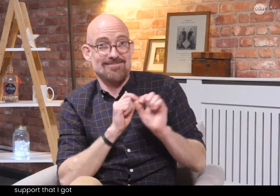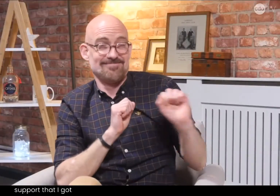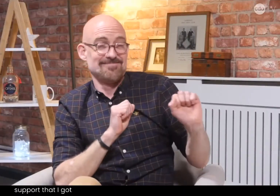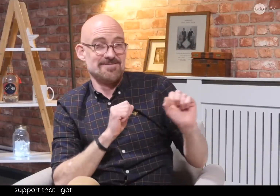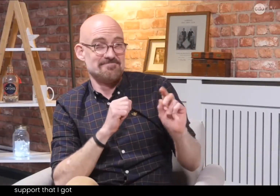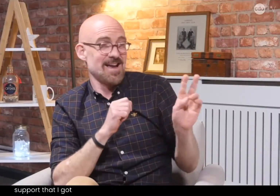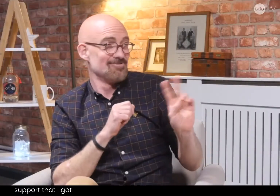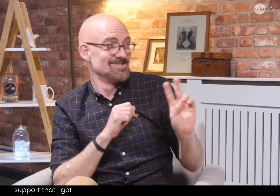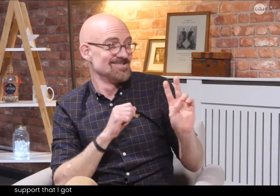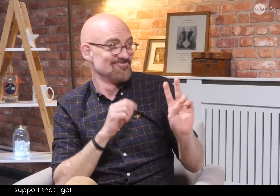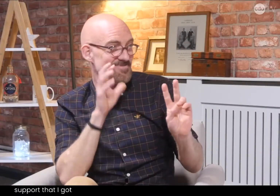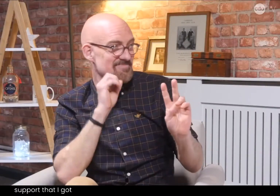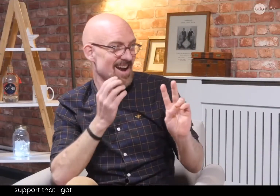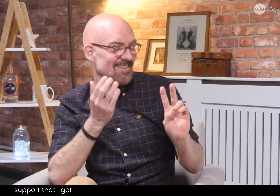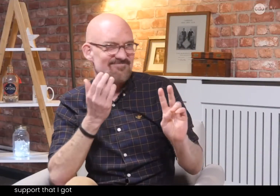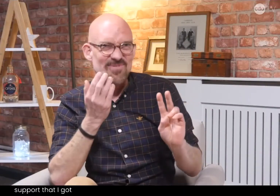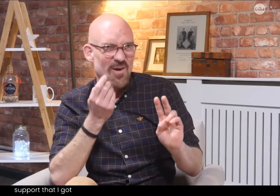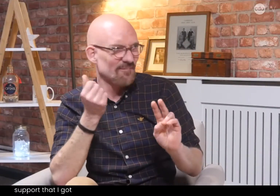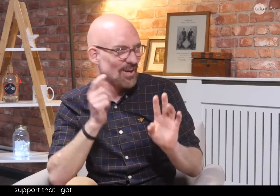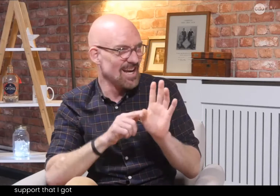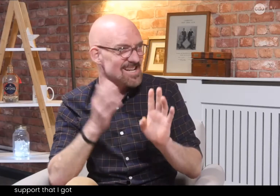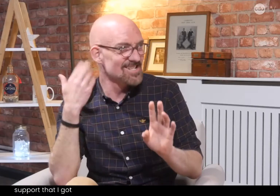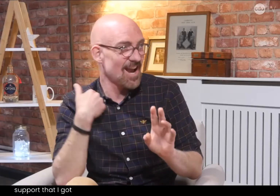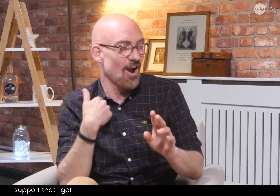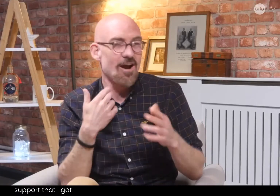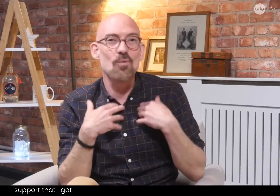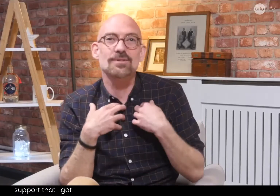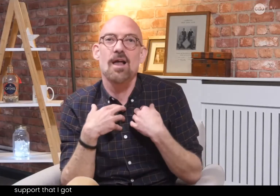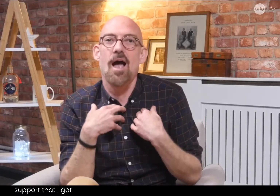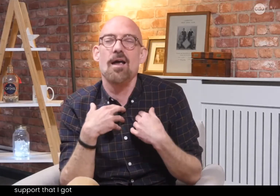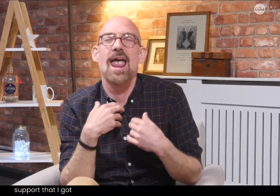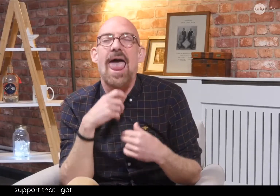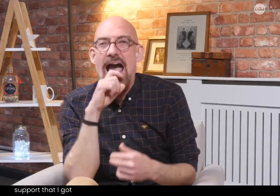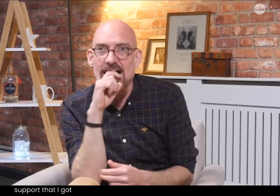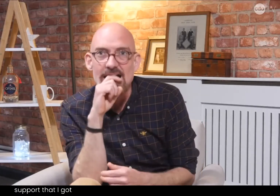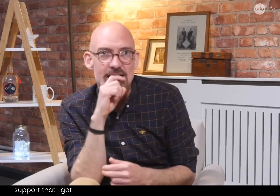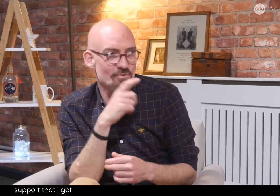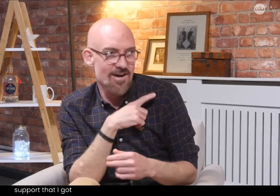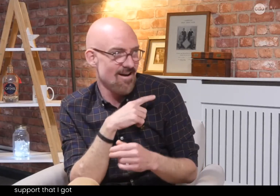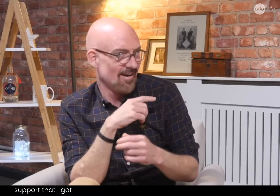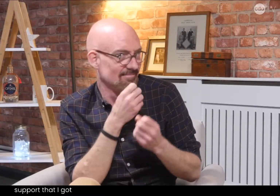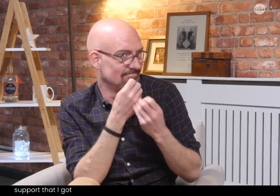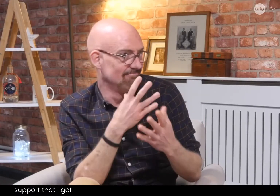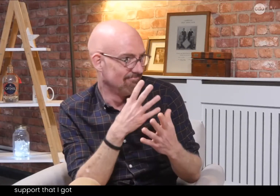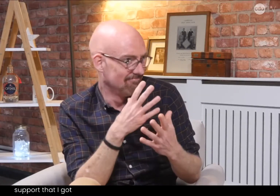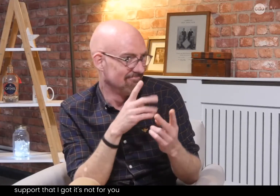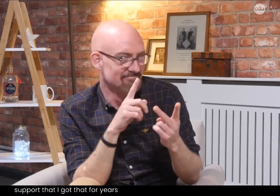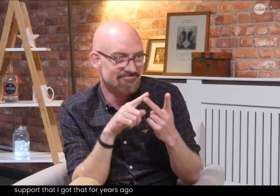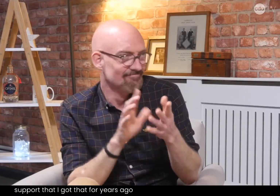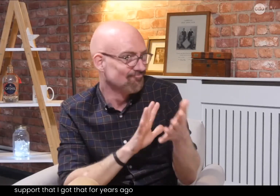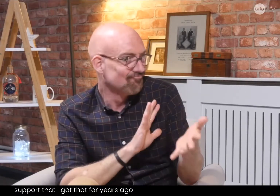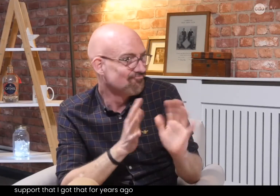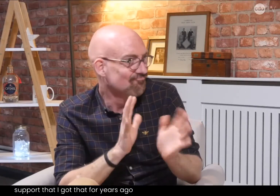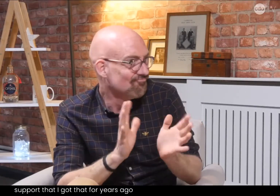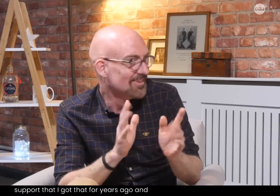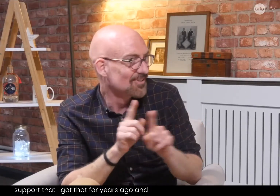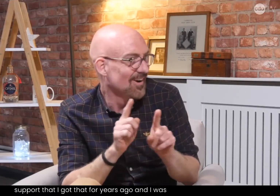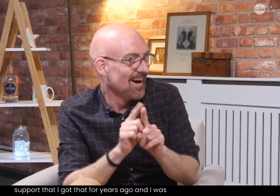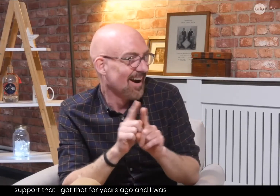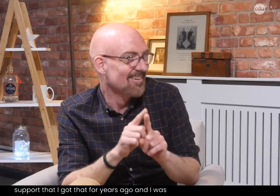Well, I've personally met your parents. I remember it's about 4 years ago. And I was so shocked at